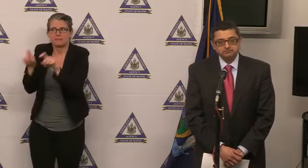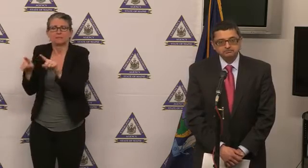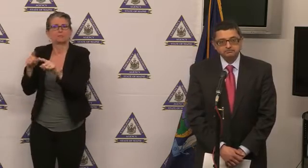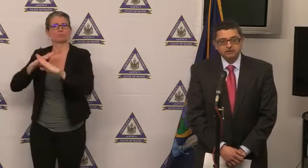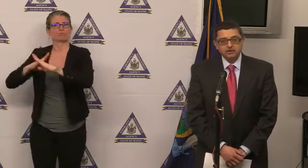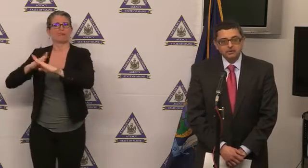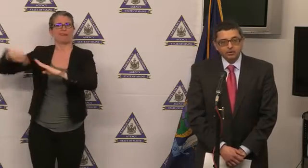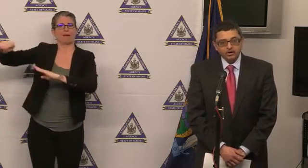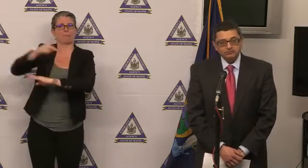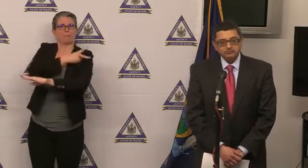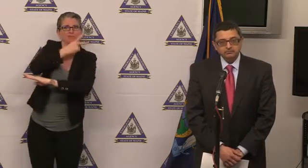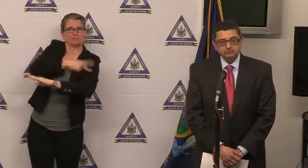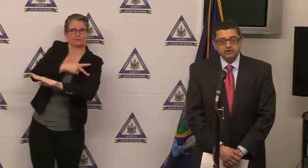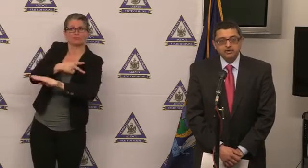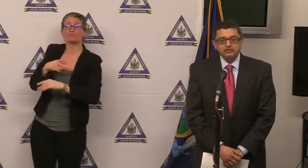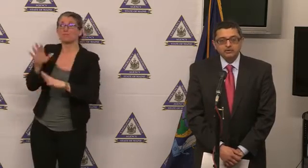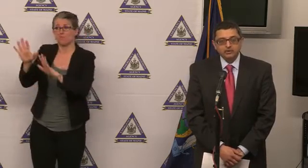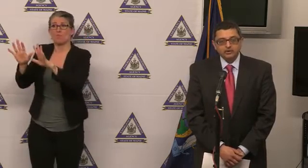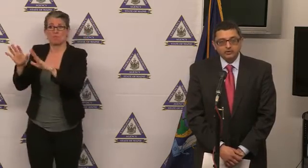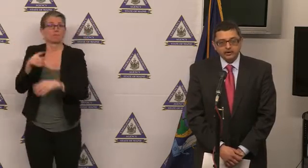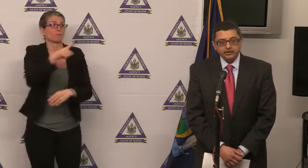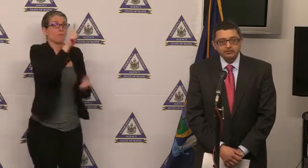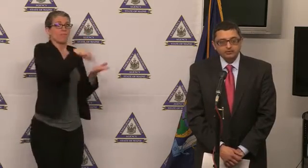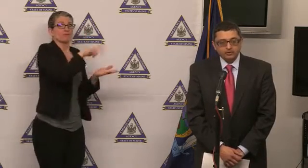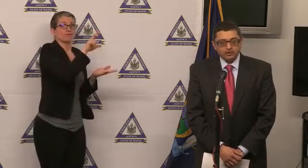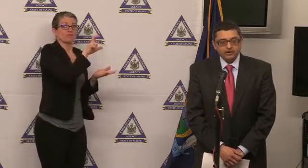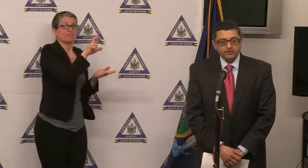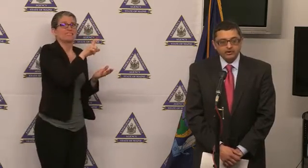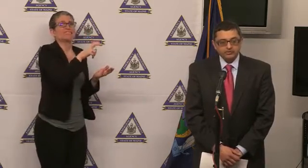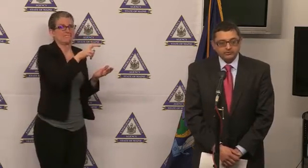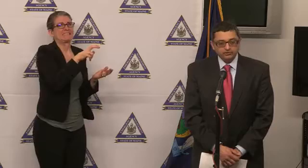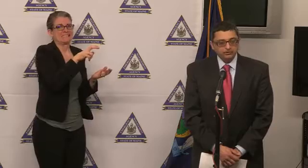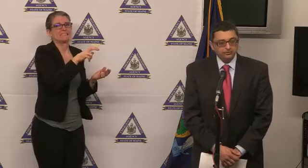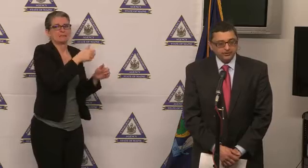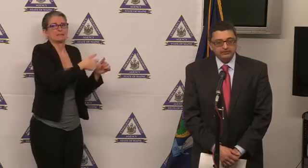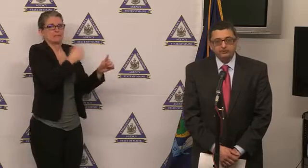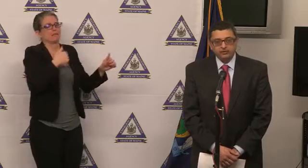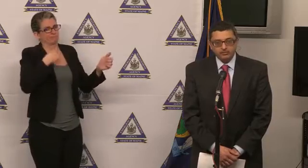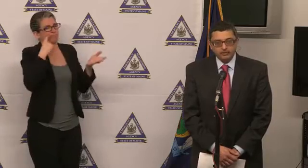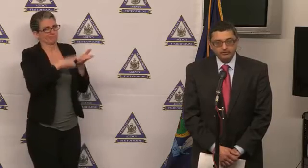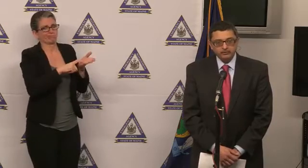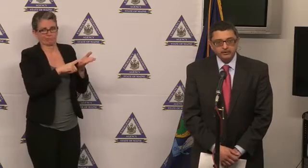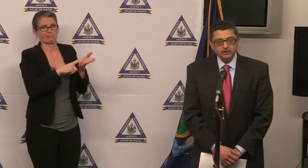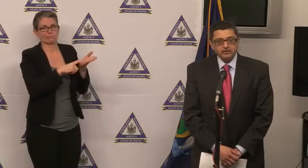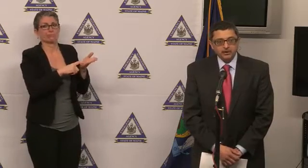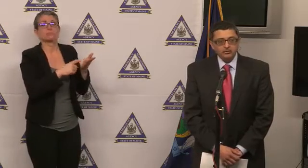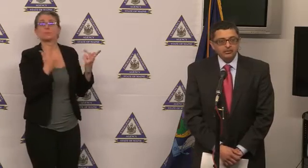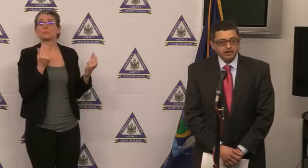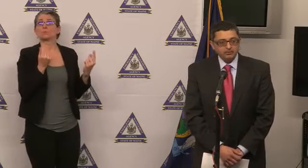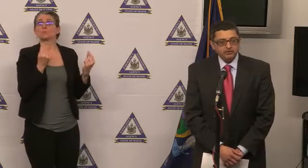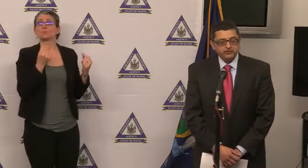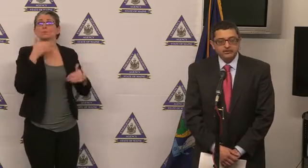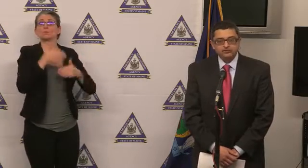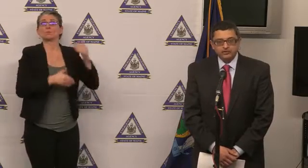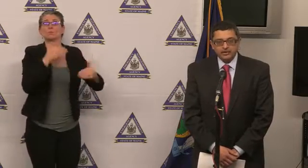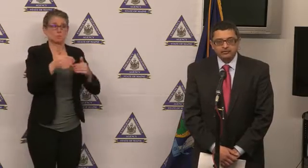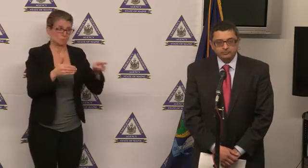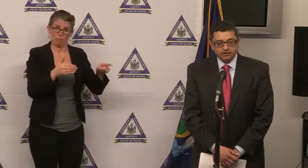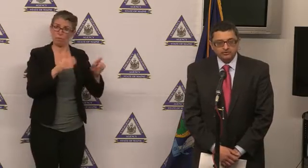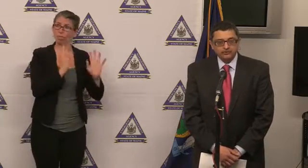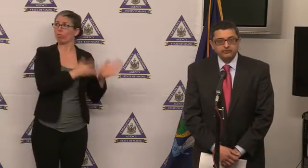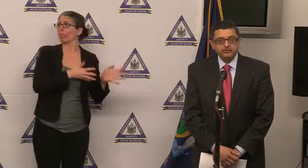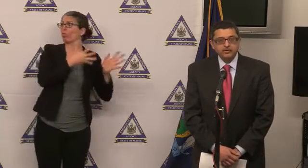it. One is that we are working to acquire an additional piece of equipment that will help with the